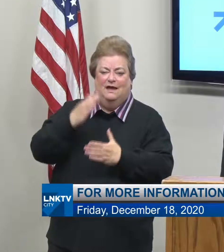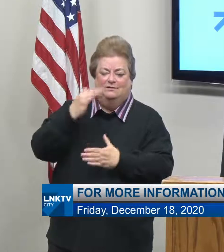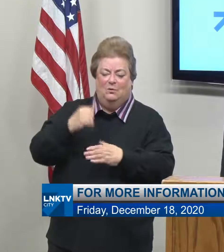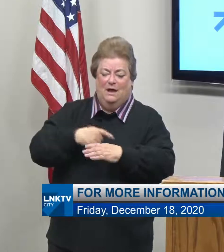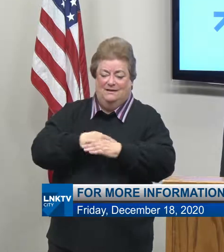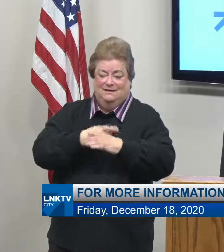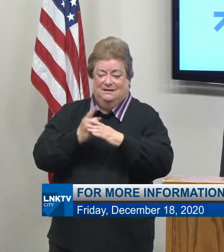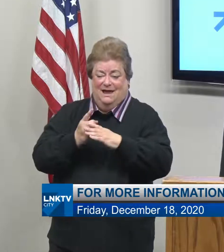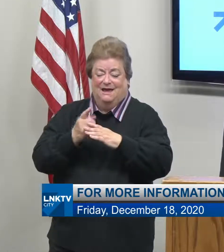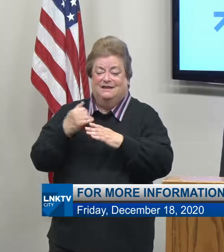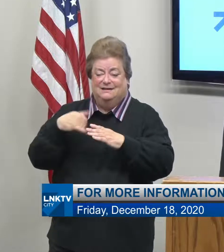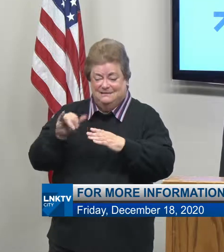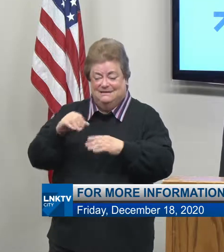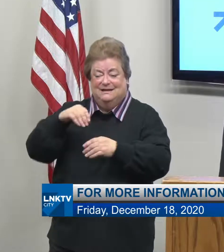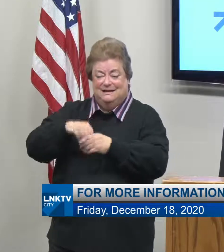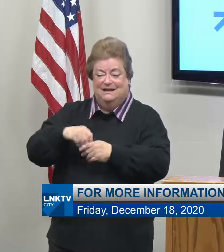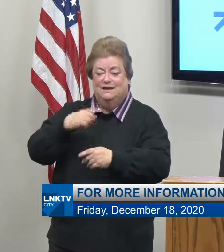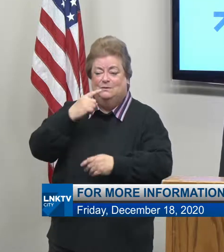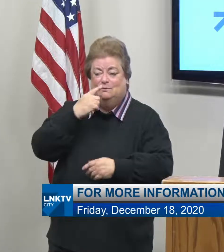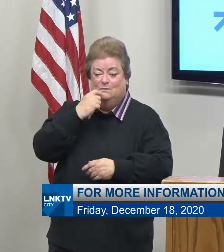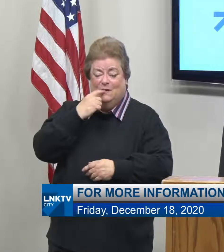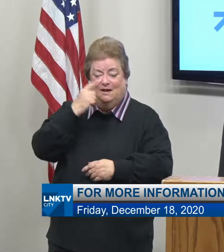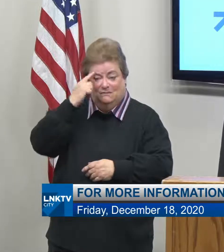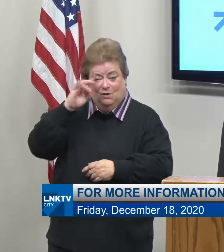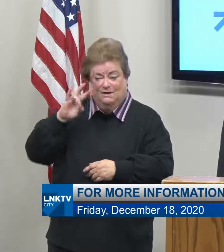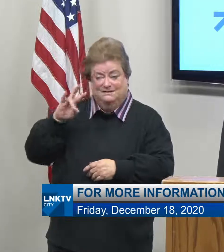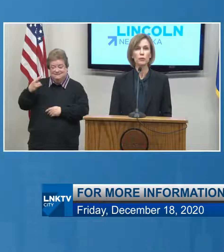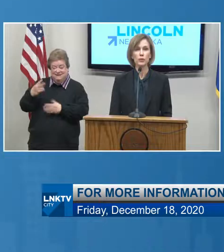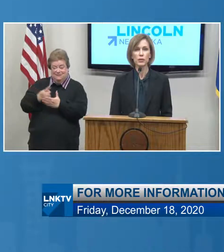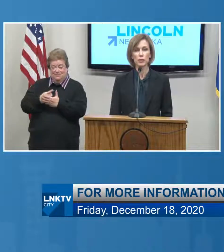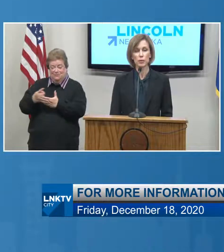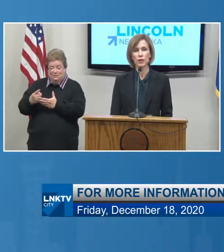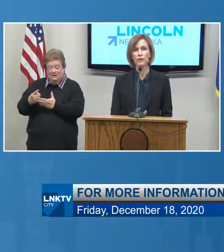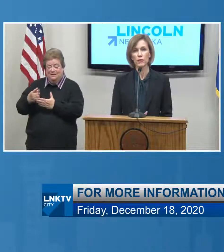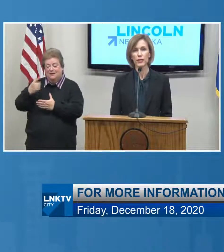dial remains in red for the 7th week, indicating that the risk